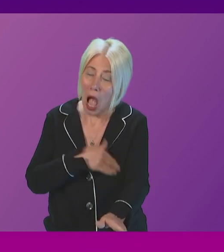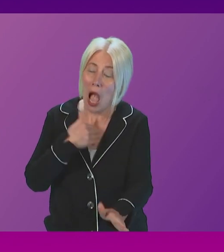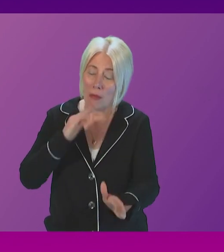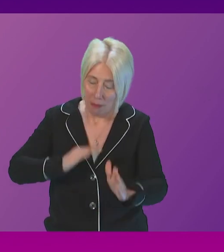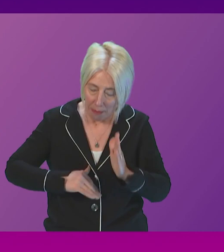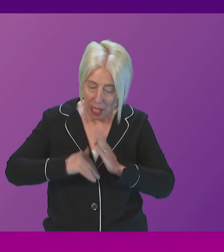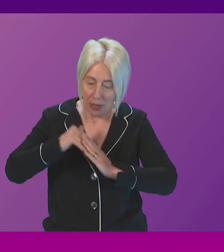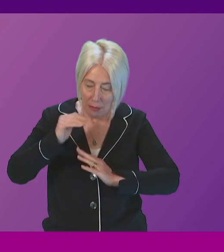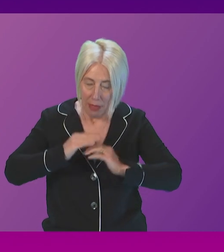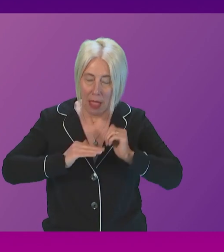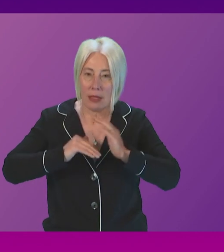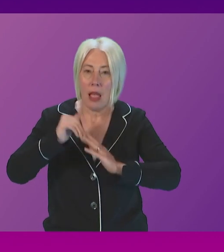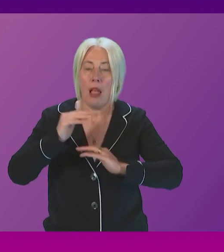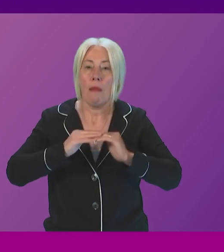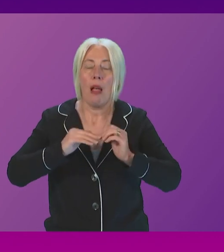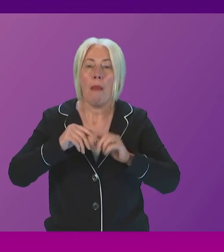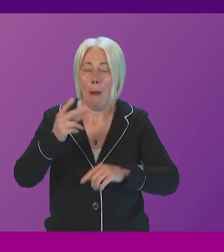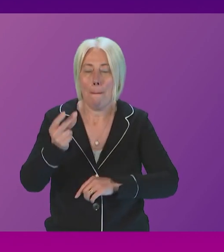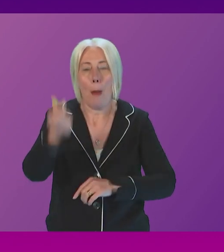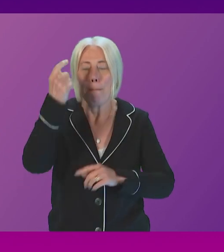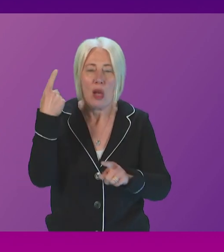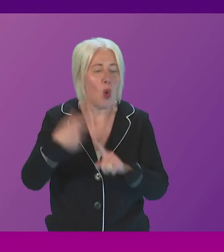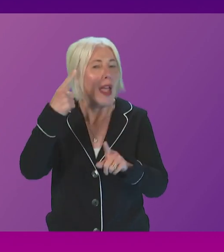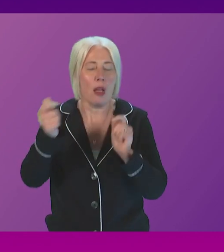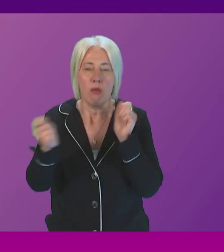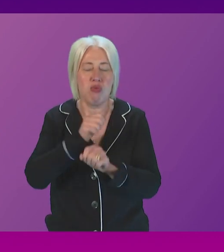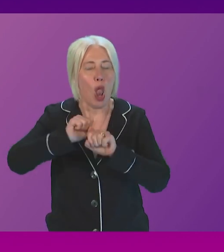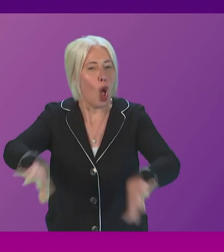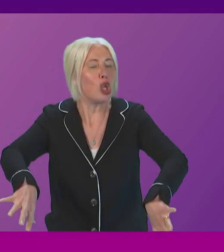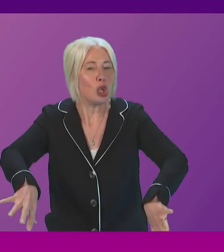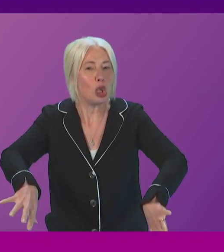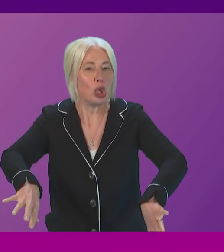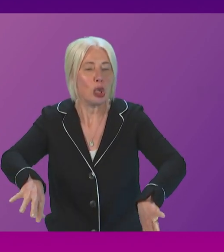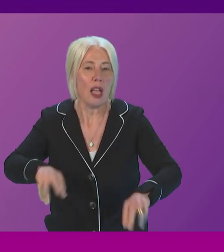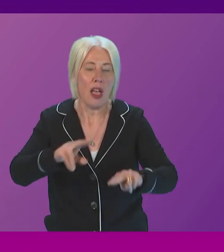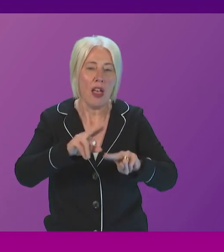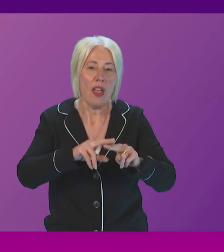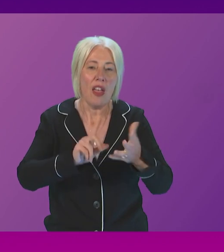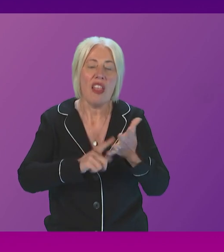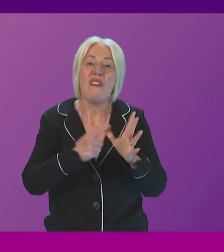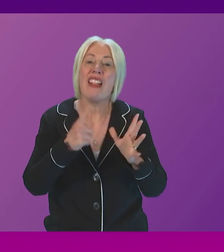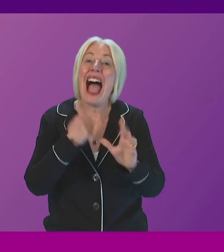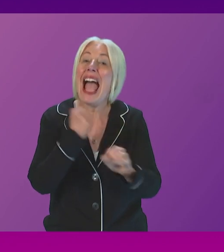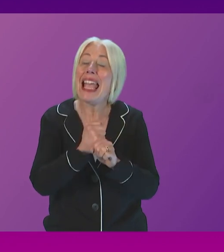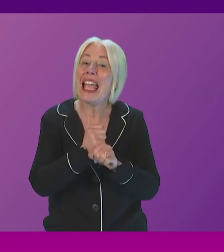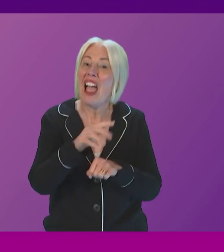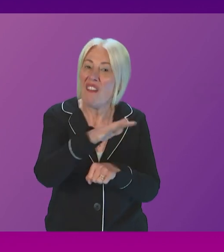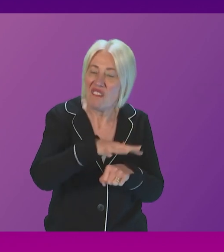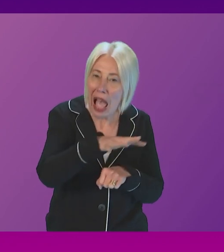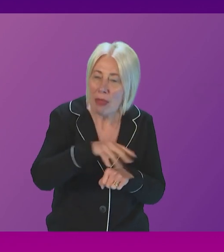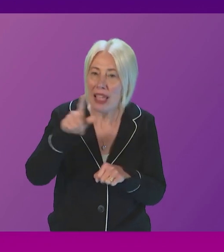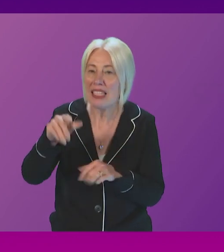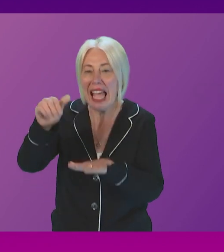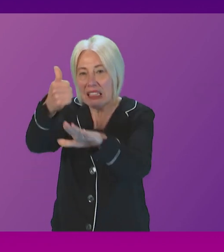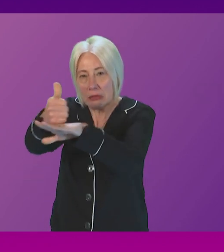and can be lost in an instant. There has been a breakdown between flag families and the institutions that were